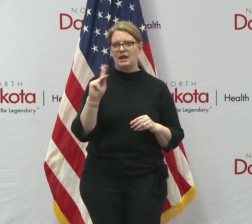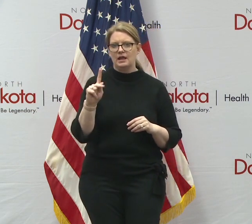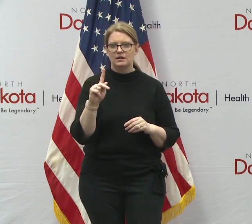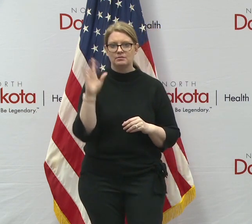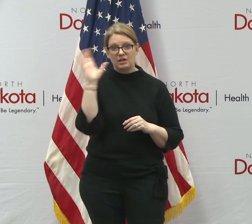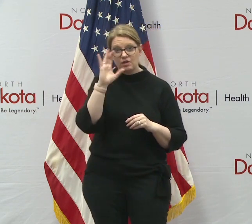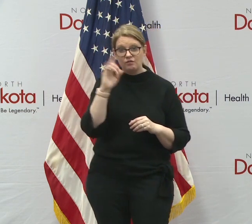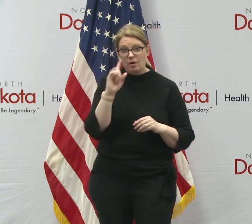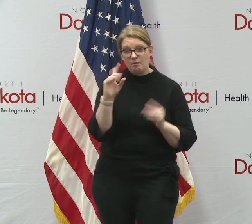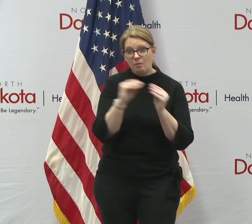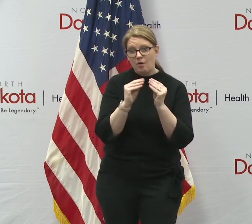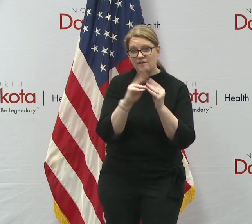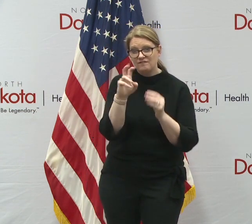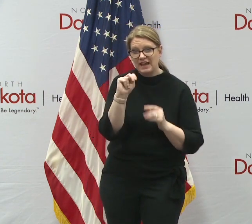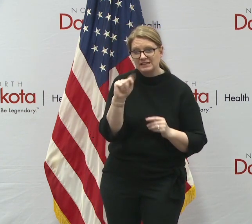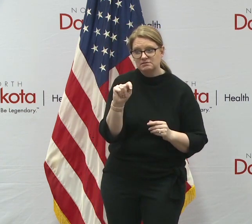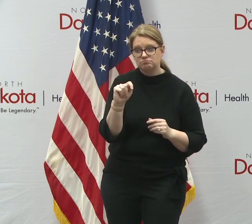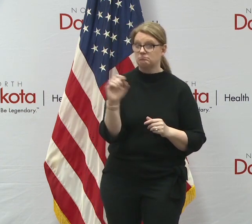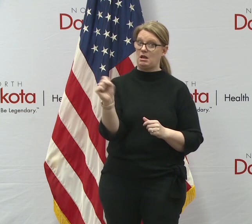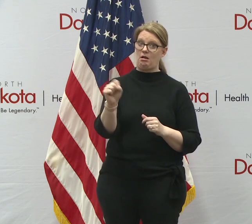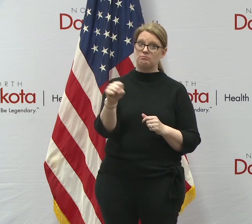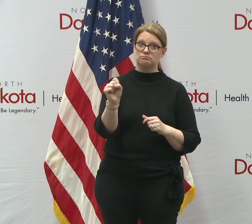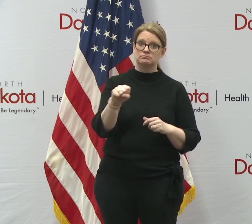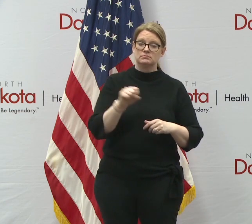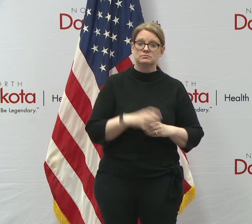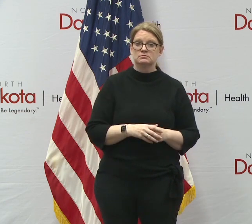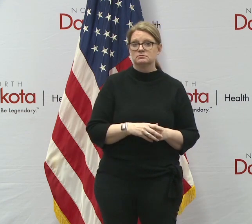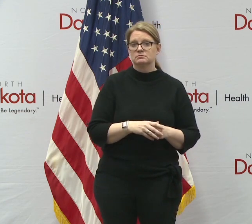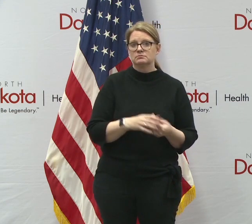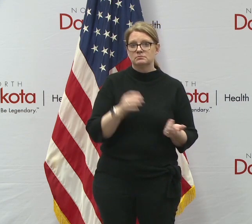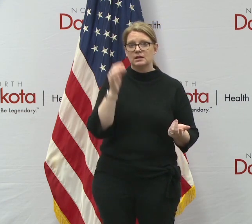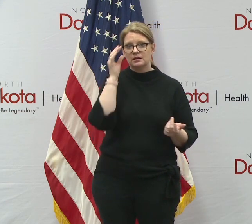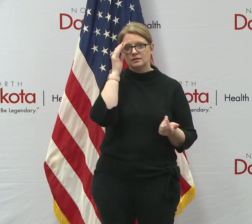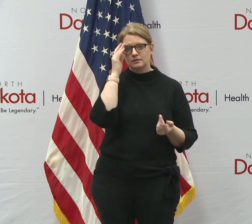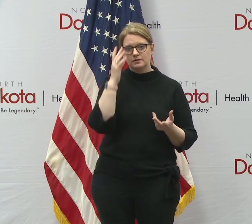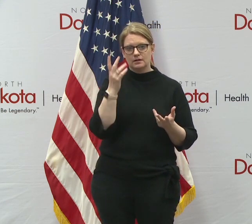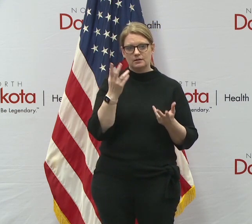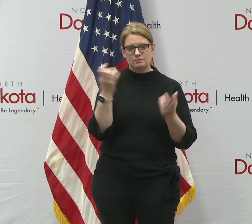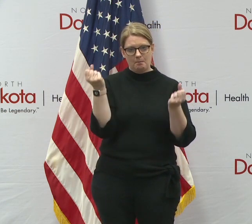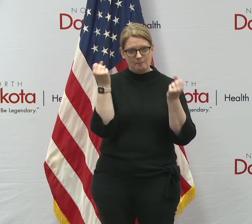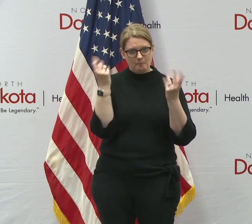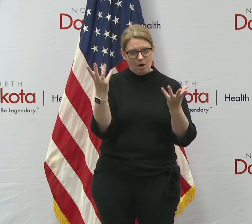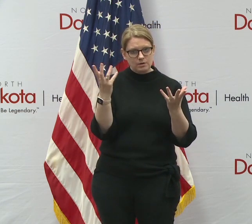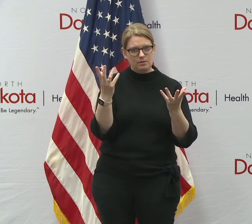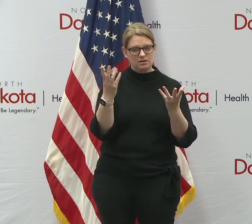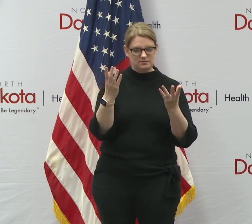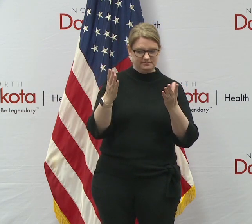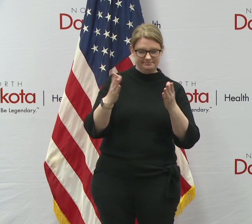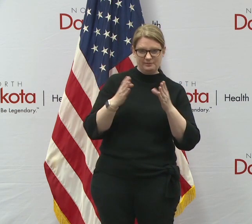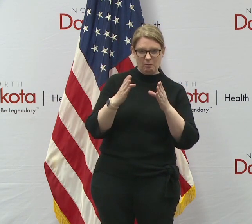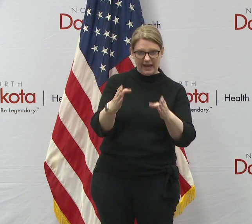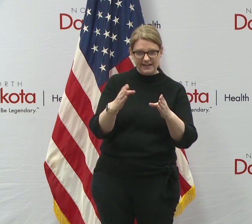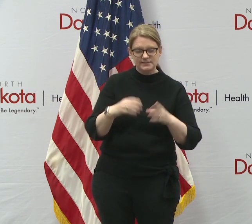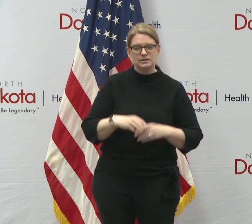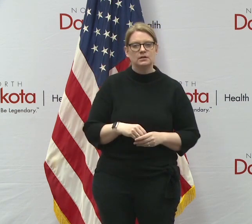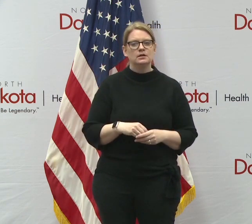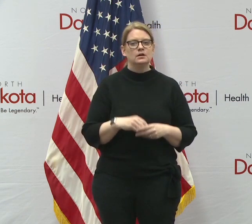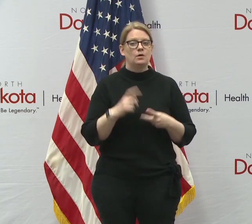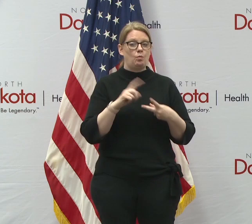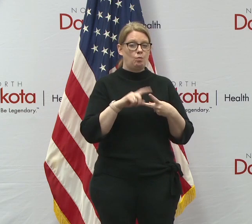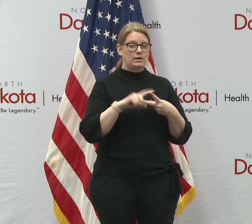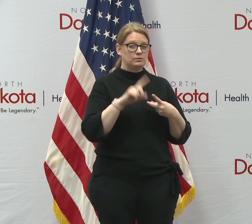more ventilators? The answer is yes. We're doing that through multiple paths. One is through